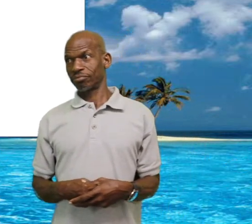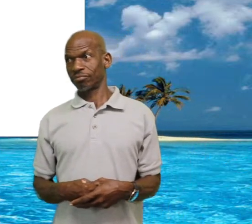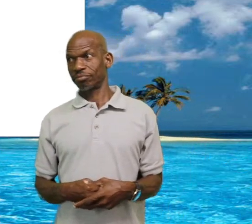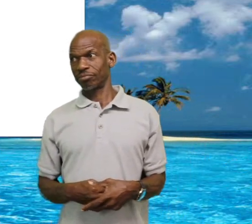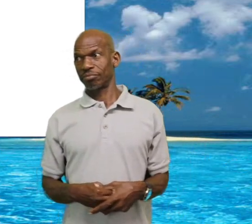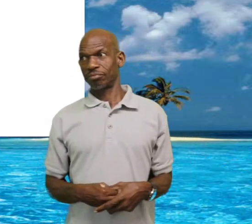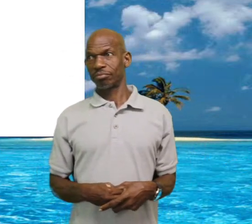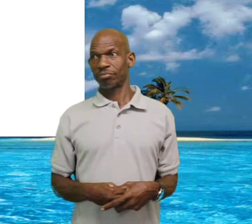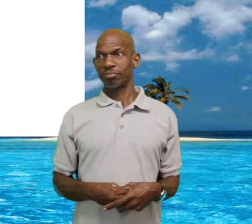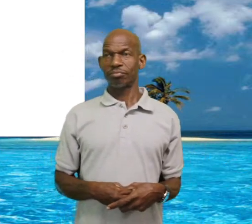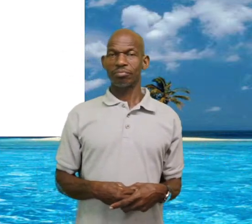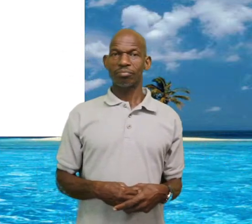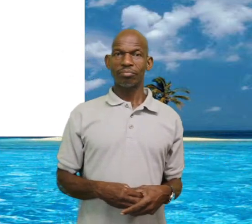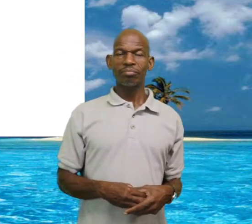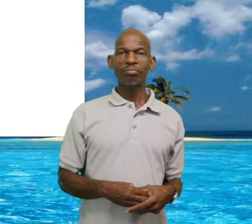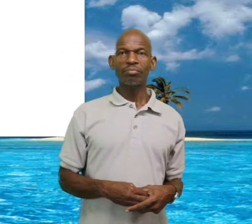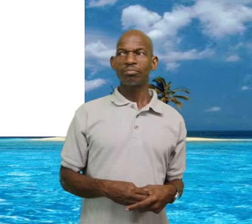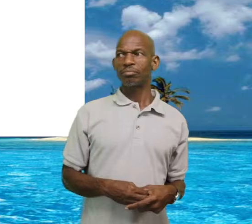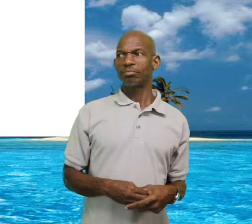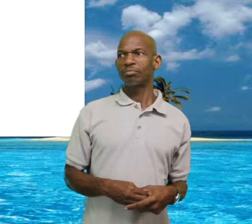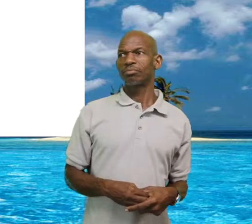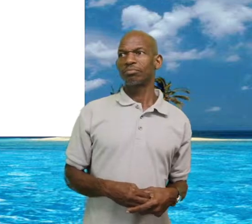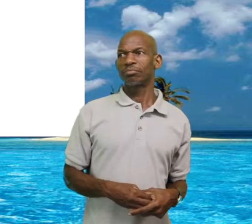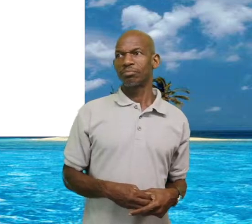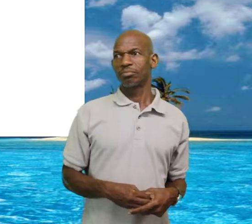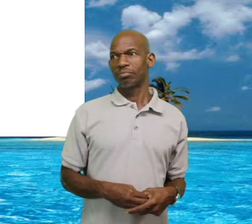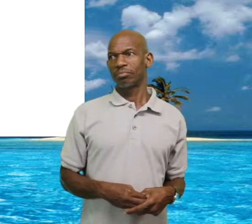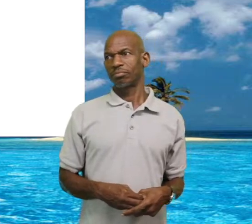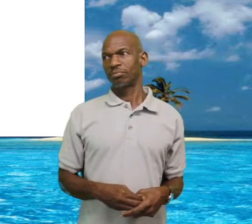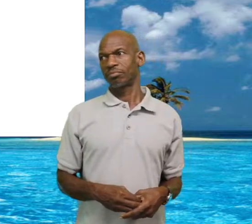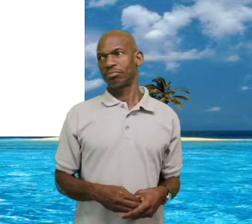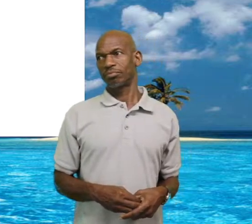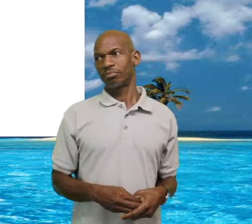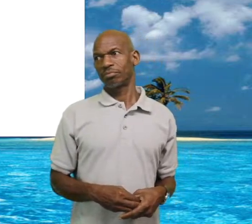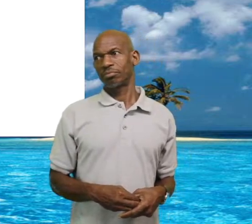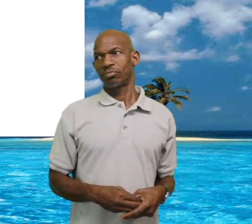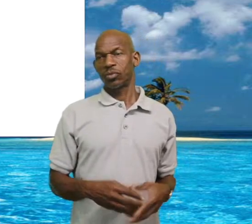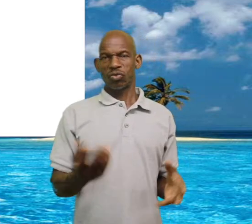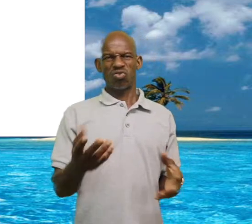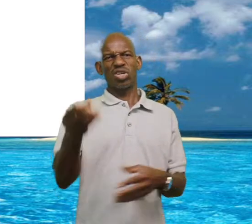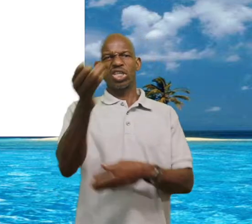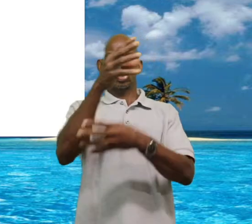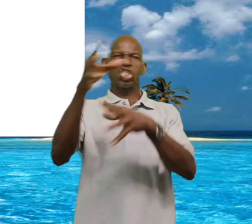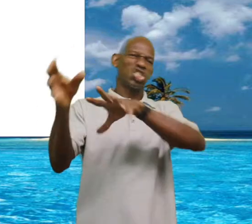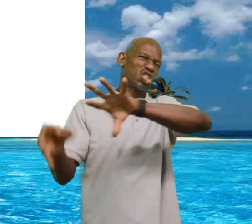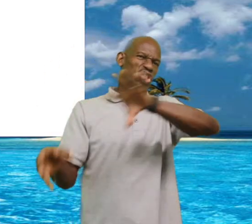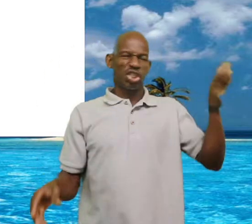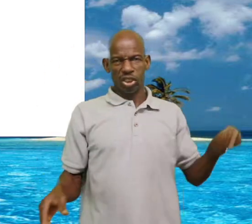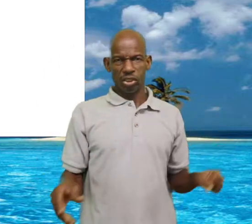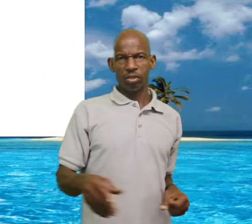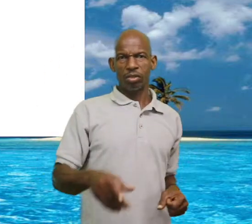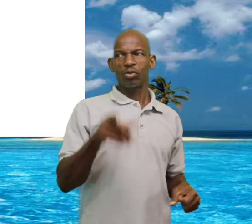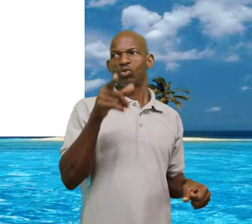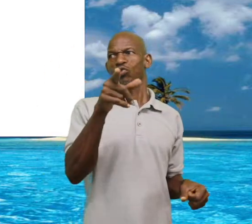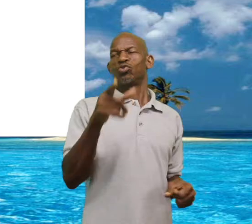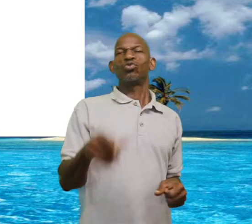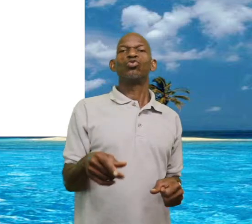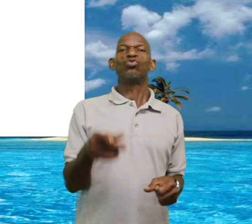The something man is something. So what you have to give me an adjective here and an adjective